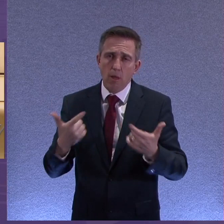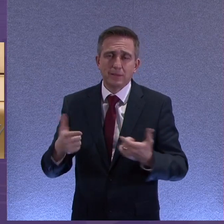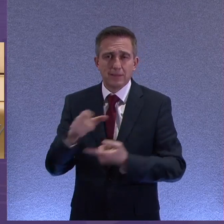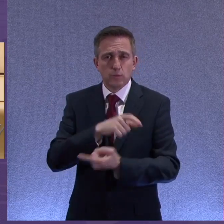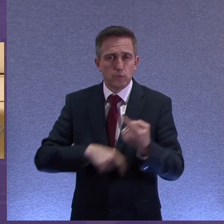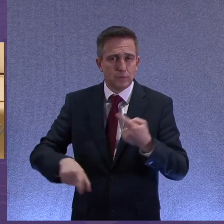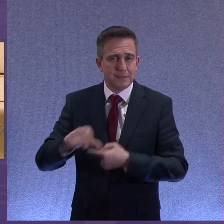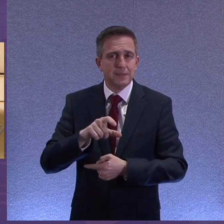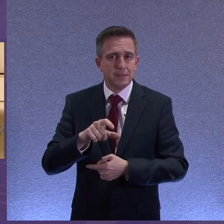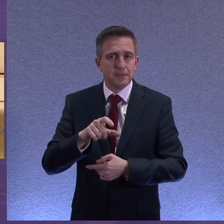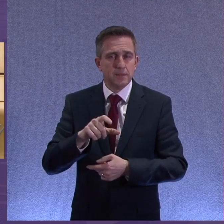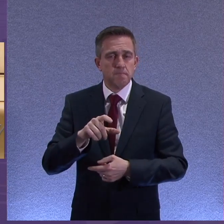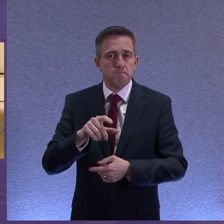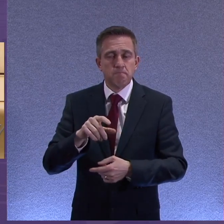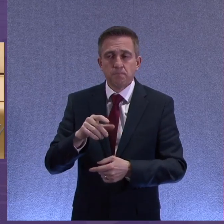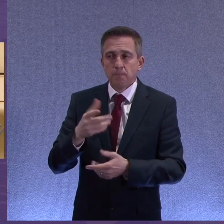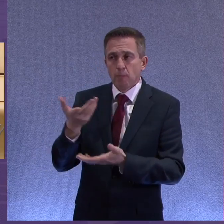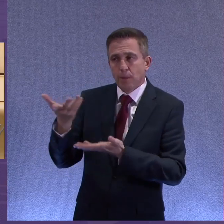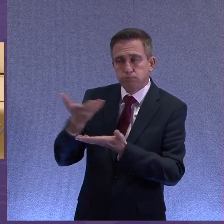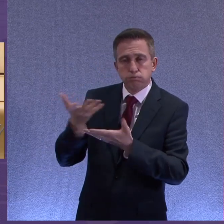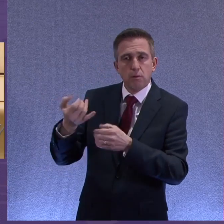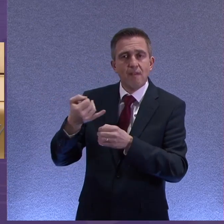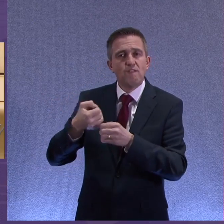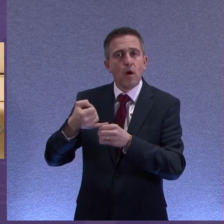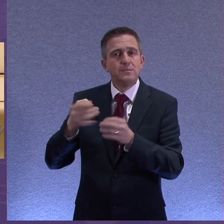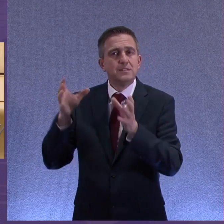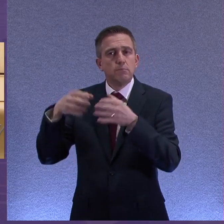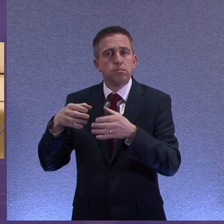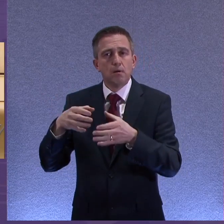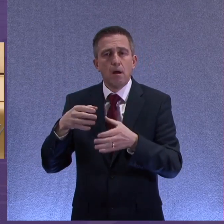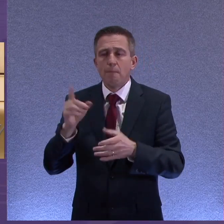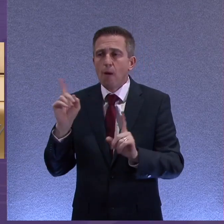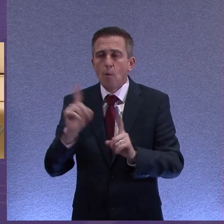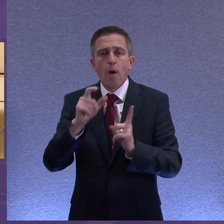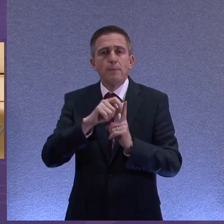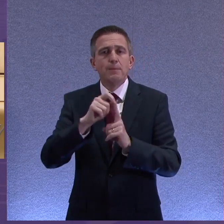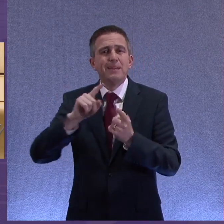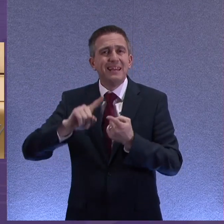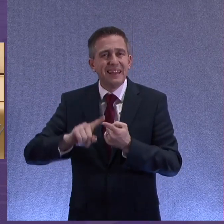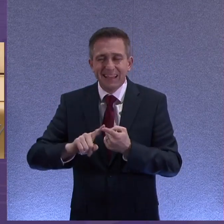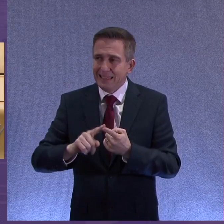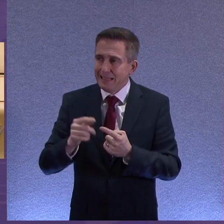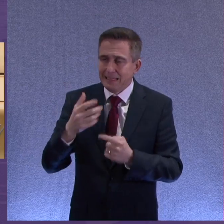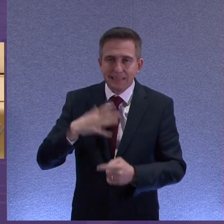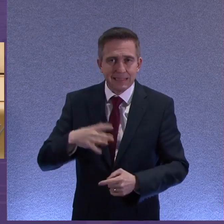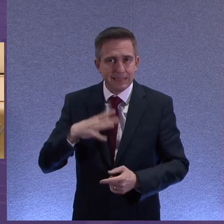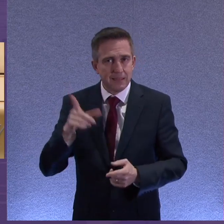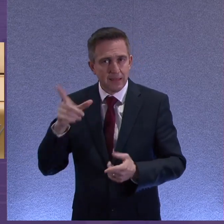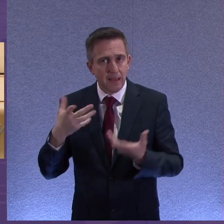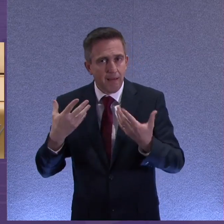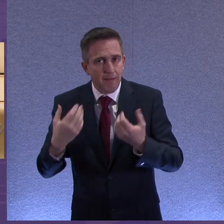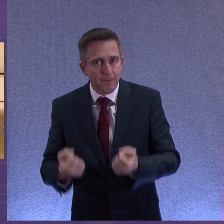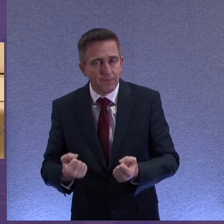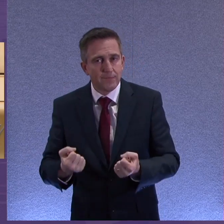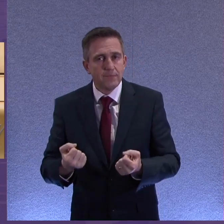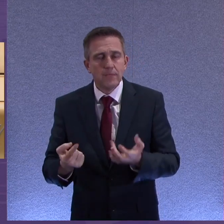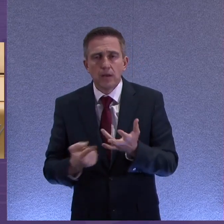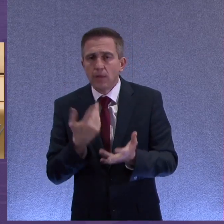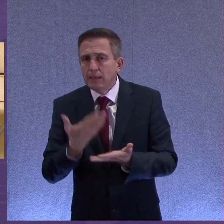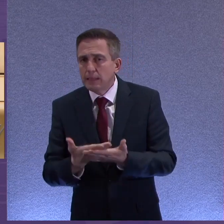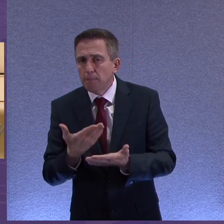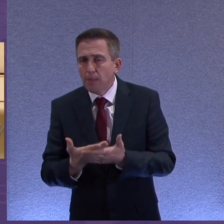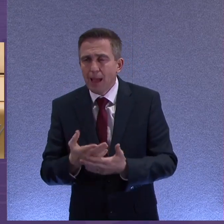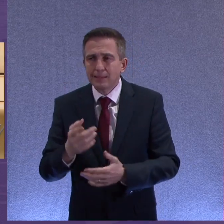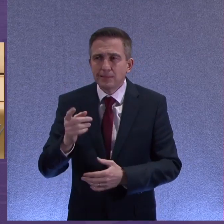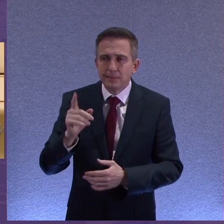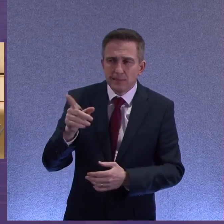have also had discussions with them about the particular PPE requirements they have and the additional other requirements that they have too. And